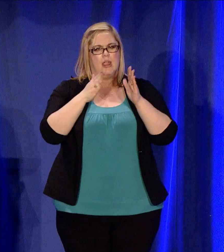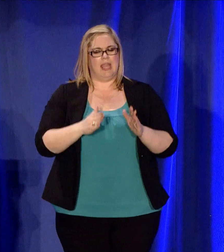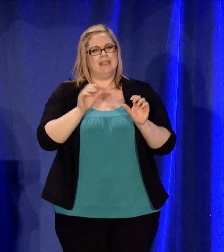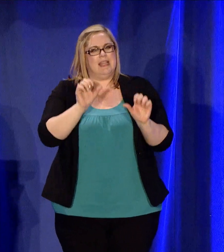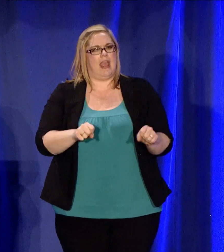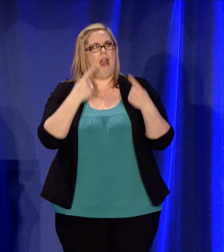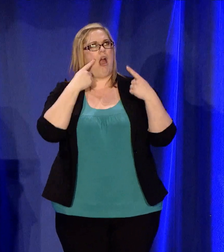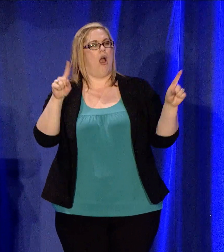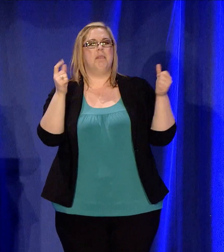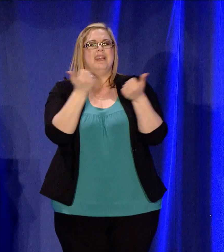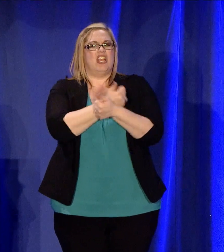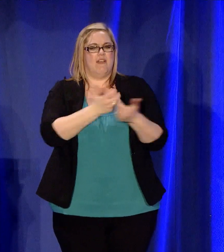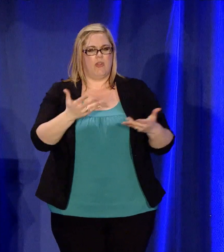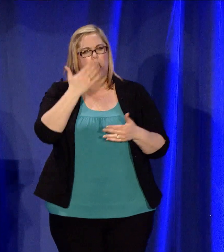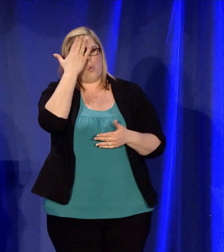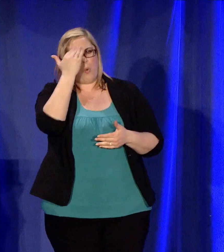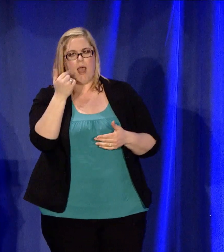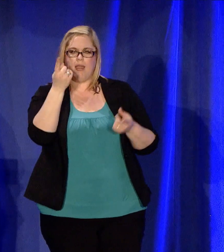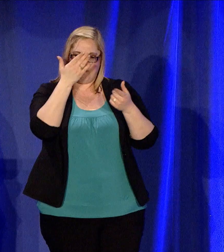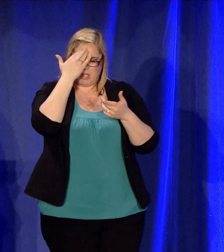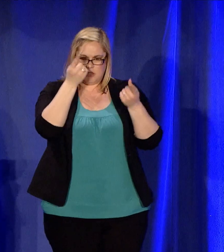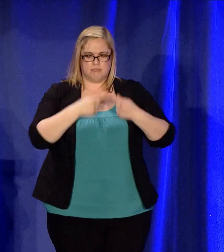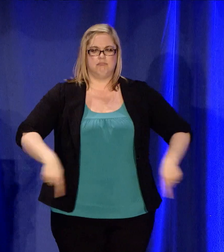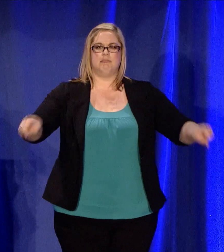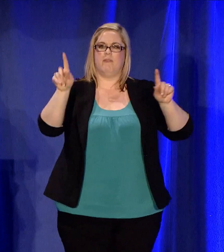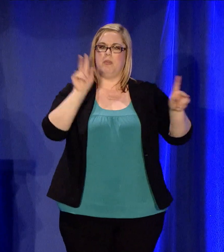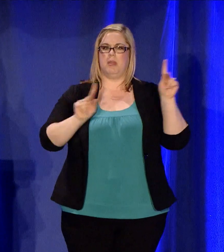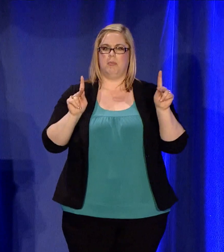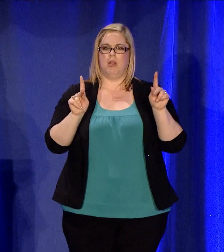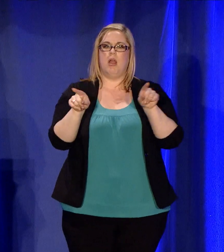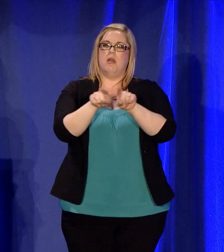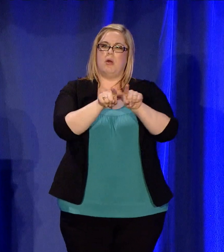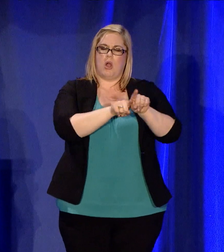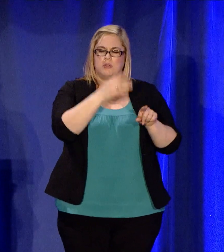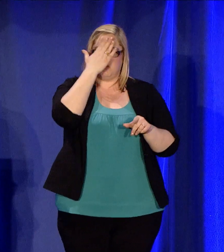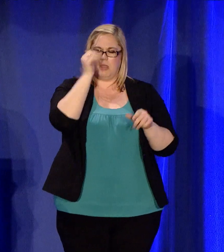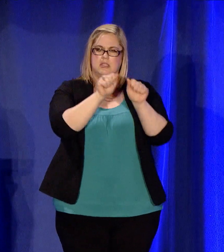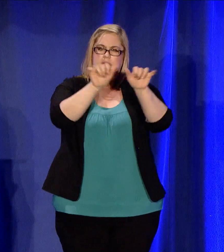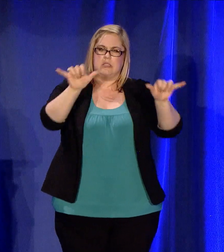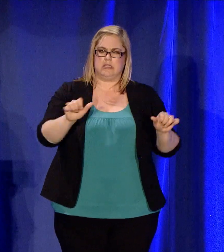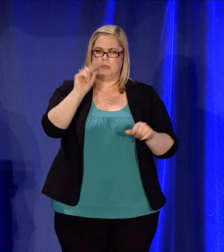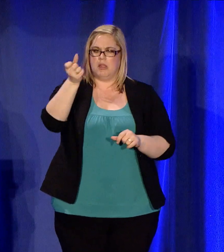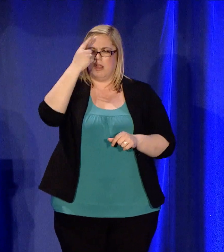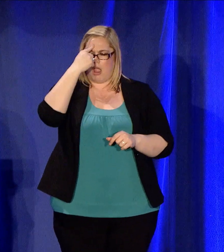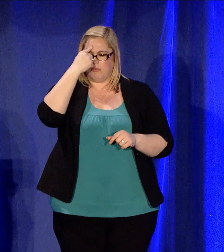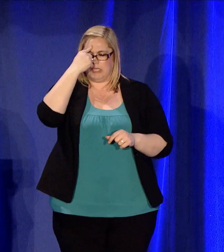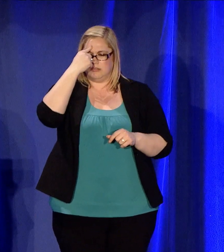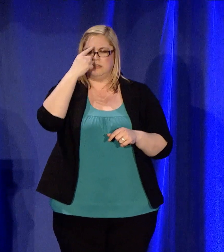its people, yes, but also because of a system of government fashioned by a